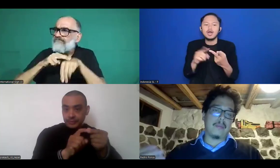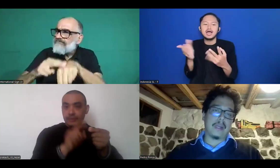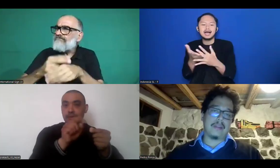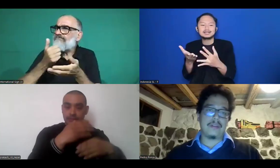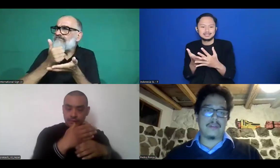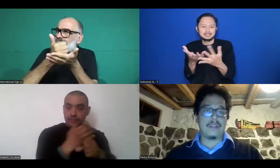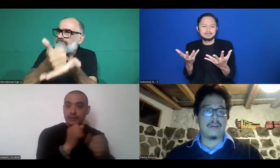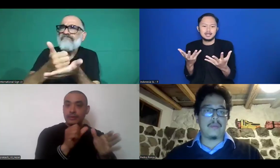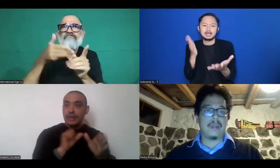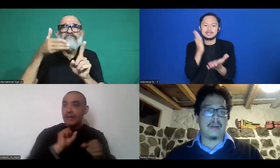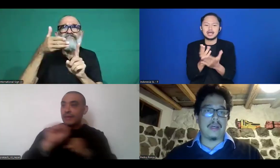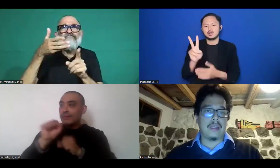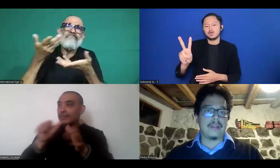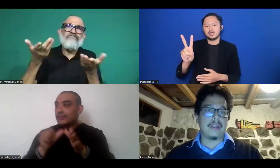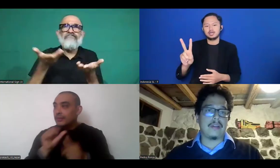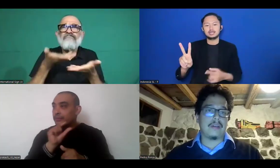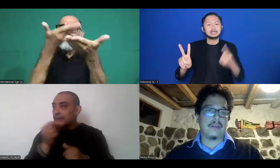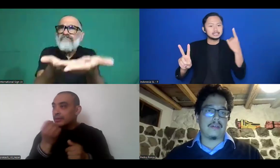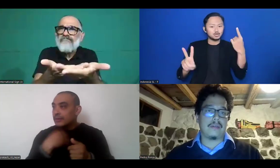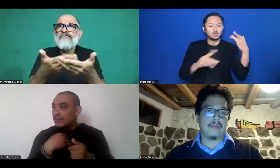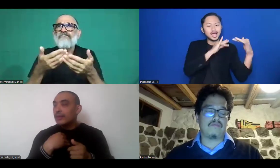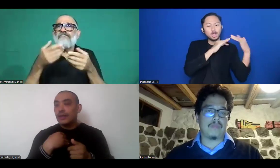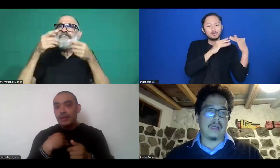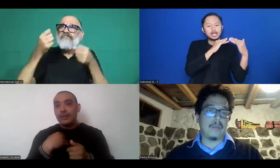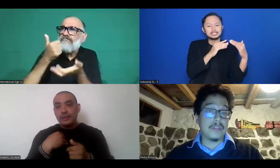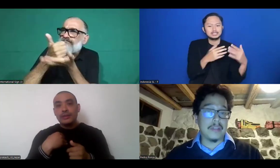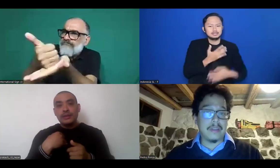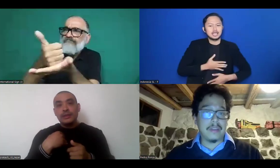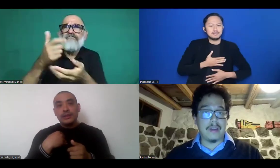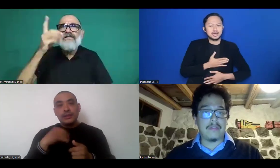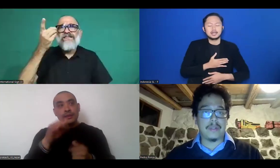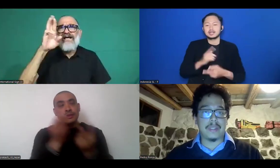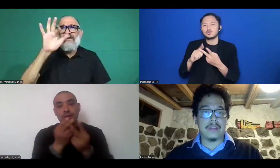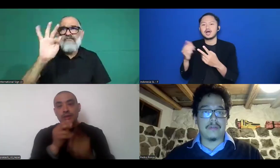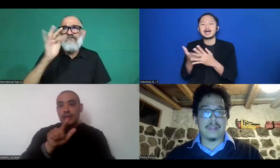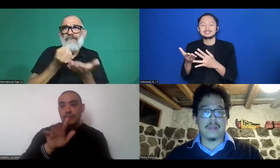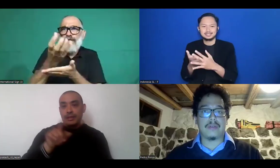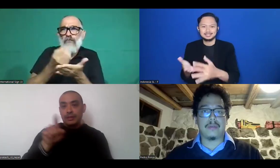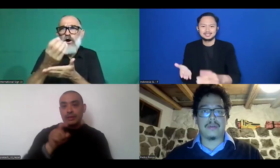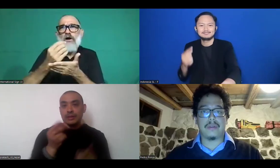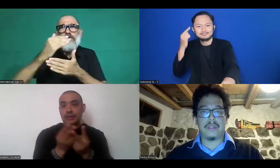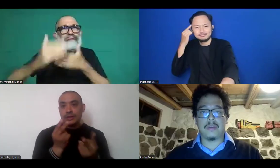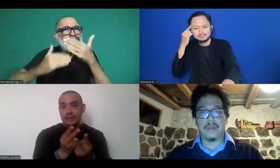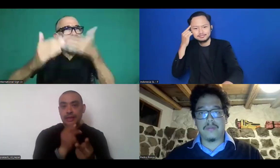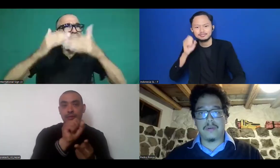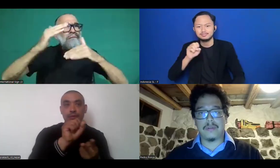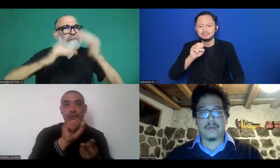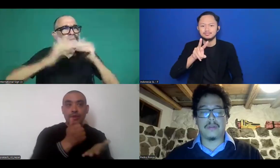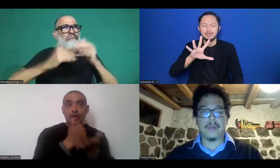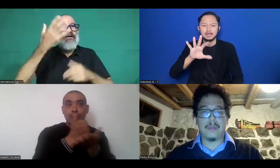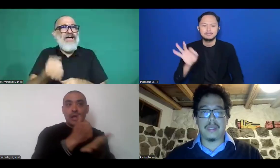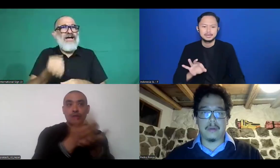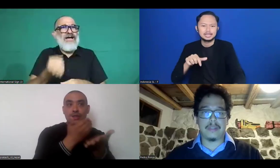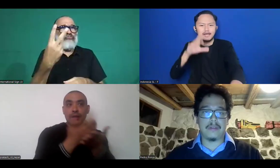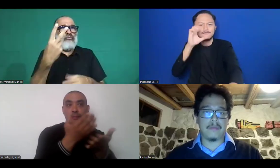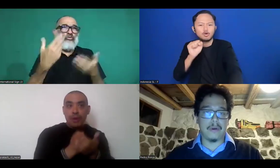from grantees on this topic, I can say that almost 75% of grantee contribution on this topic focused on three